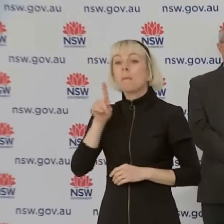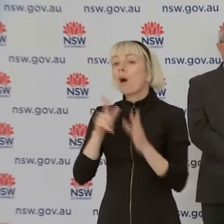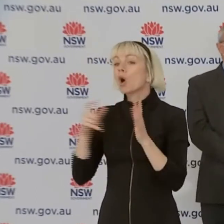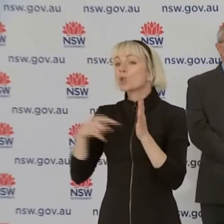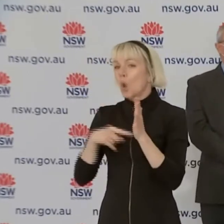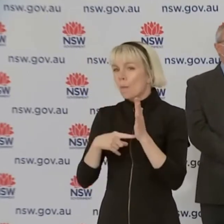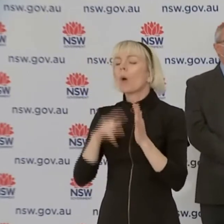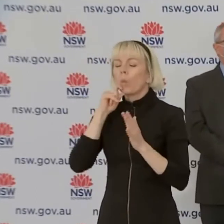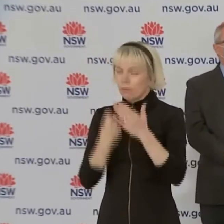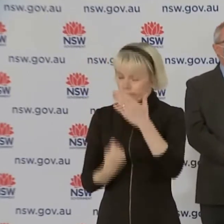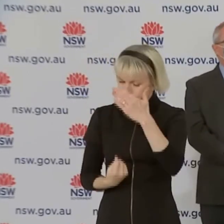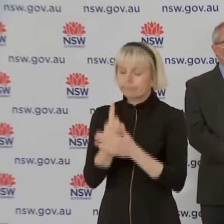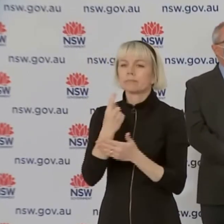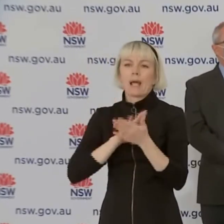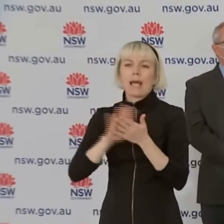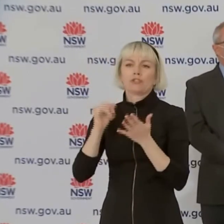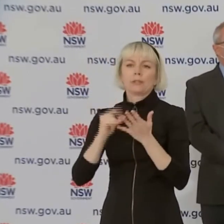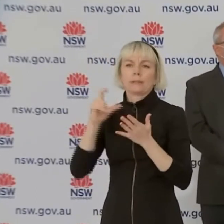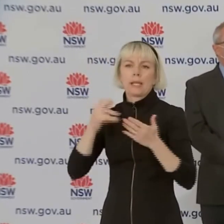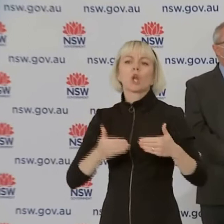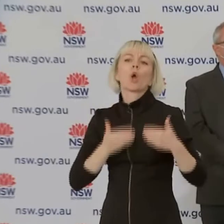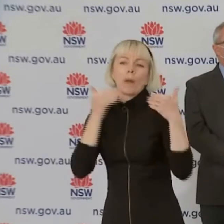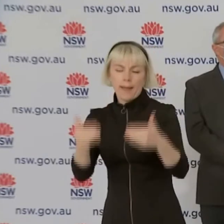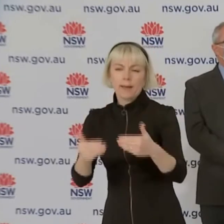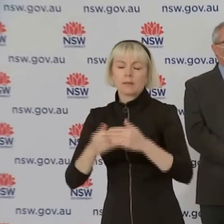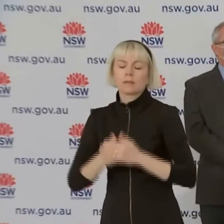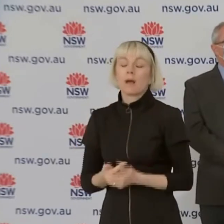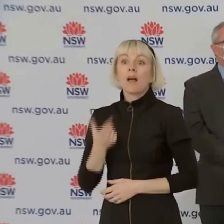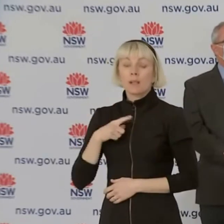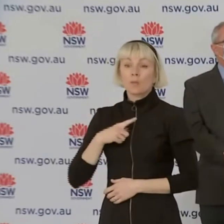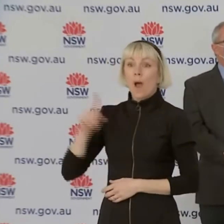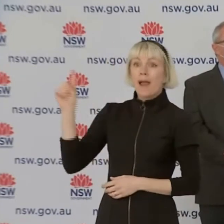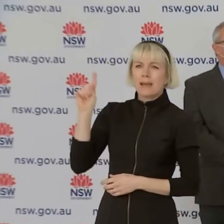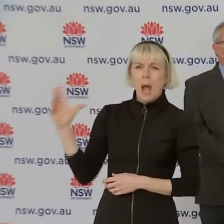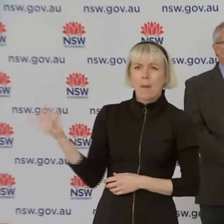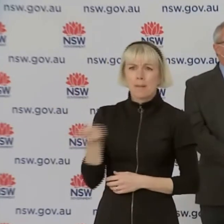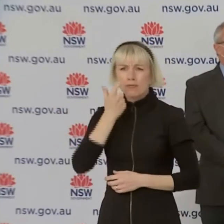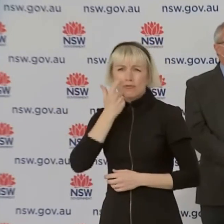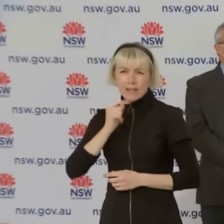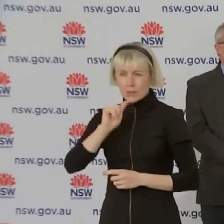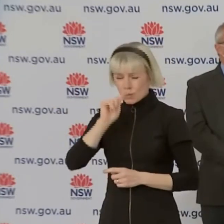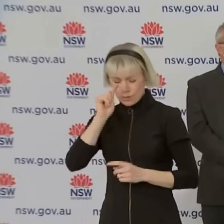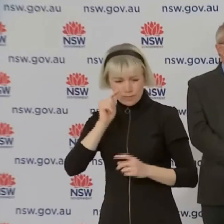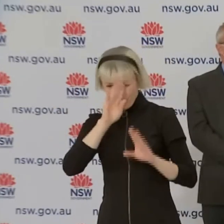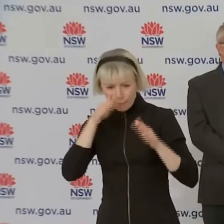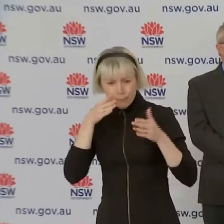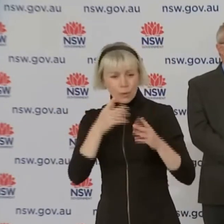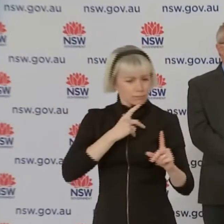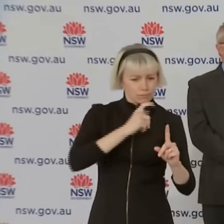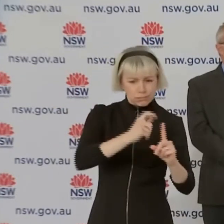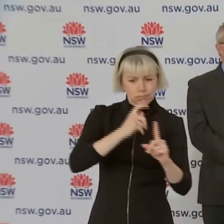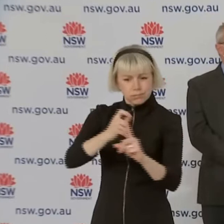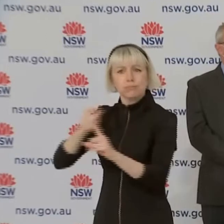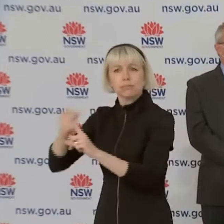proceed. And that's why it's really important for us to vaccinate those HSC students in those 8 local government areas of concern. So there'll be